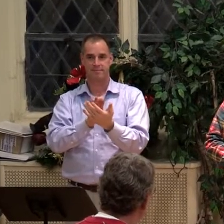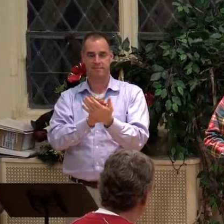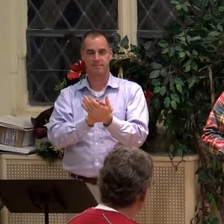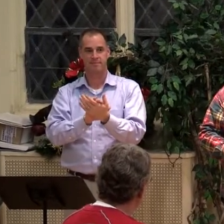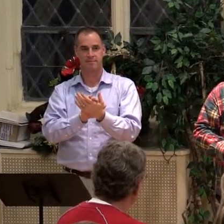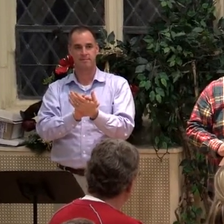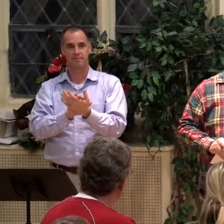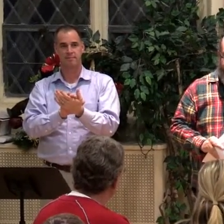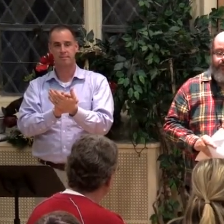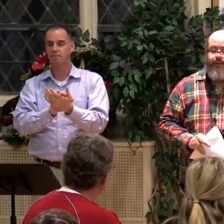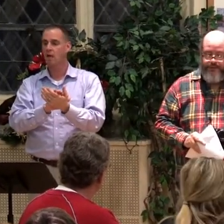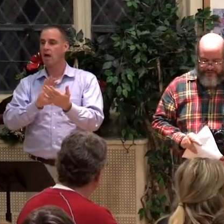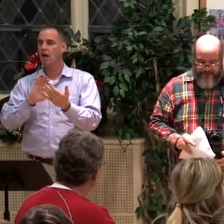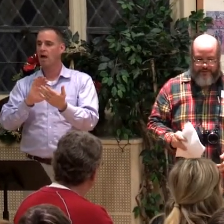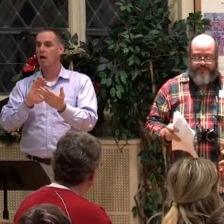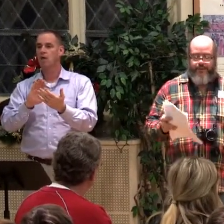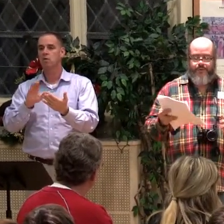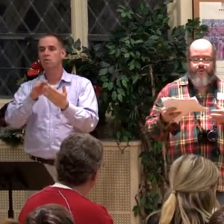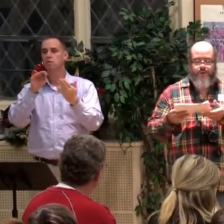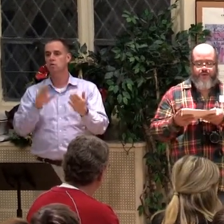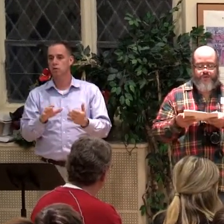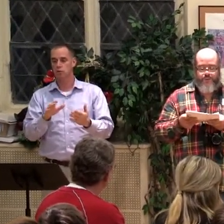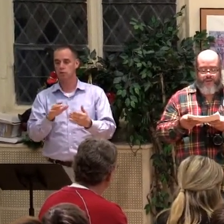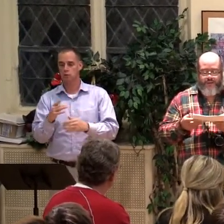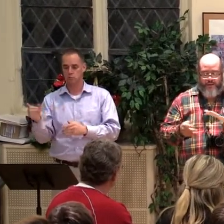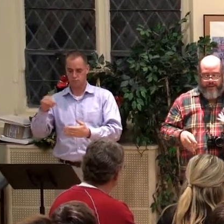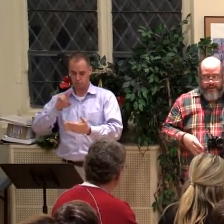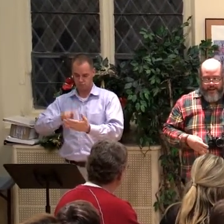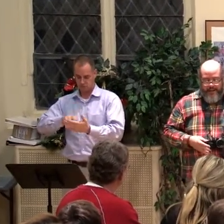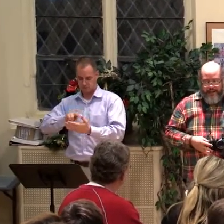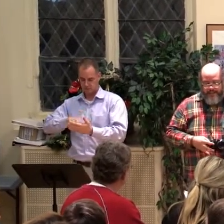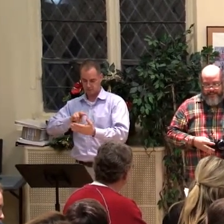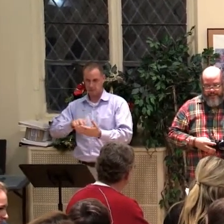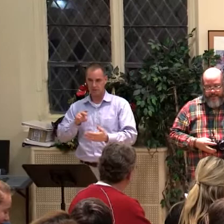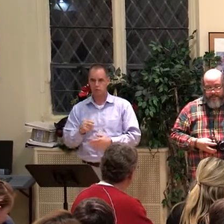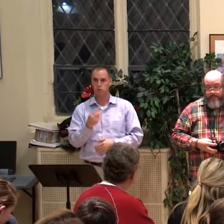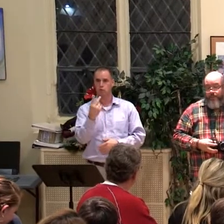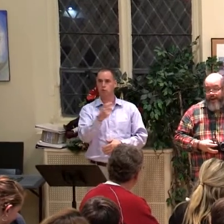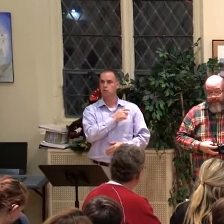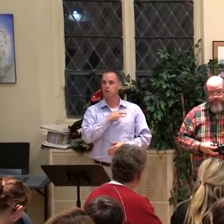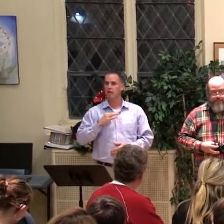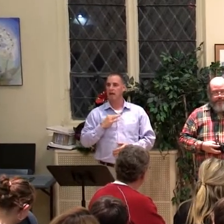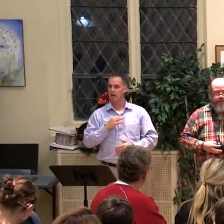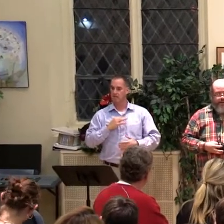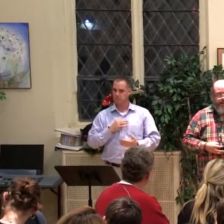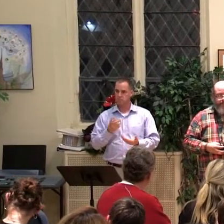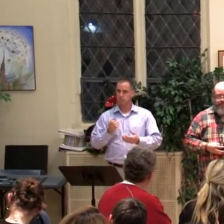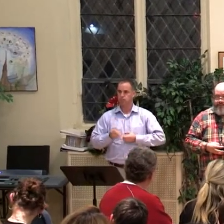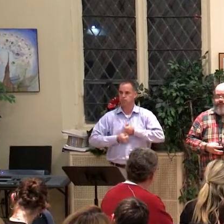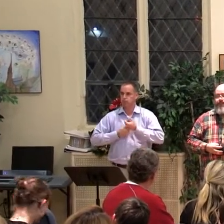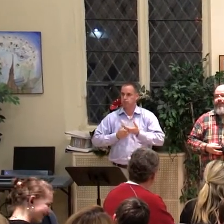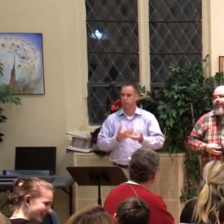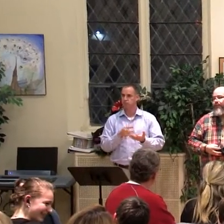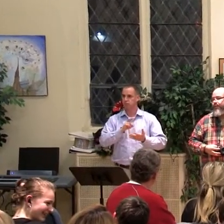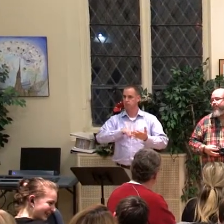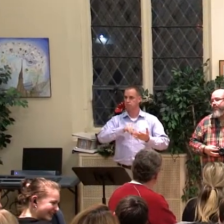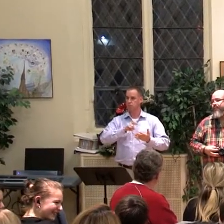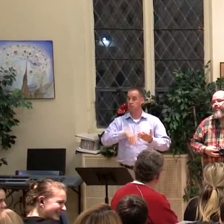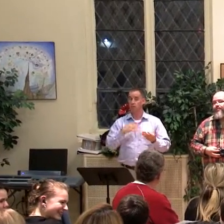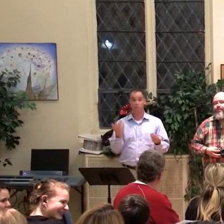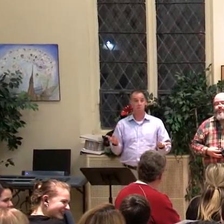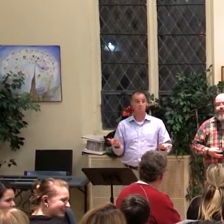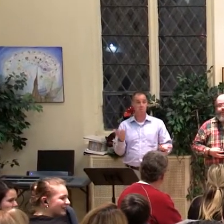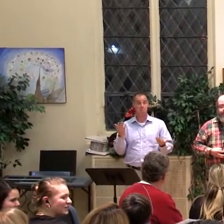So our students are going to read, and 2 faculty members are also going to read. And perhaps this is the beginning of a